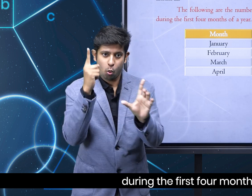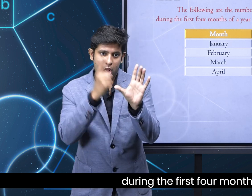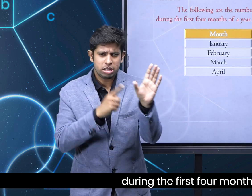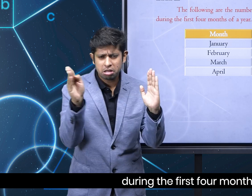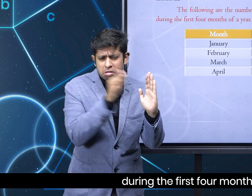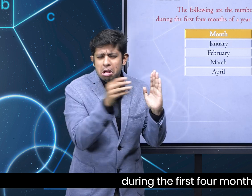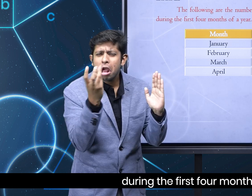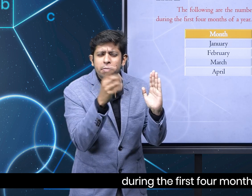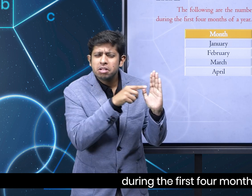of a year.